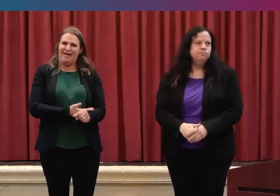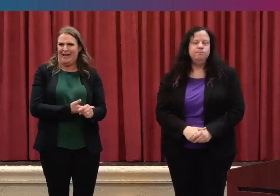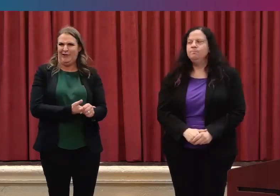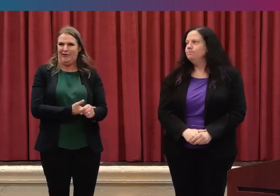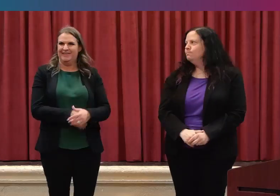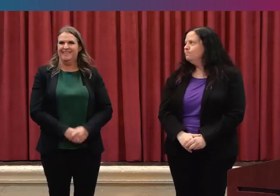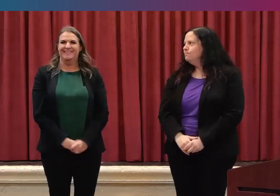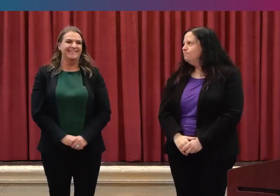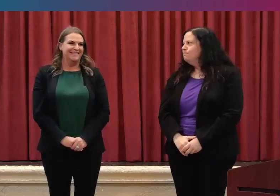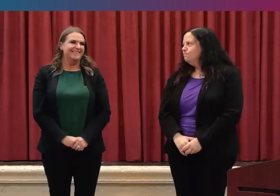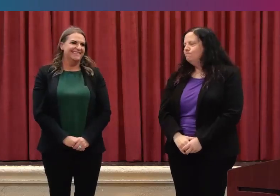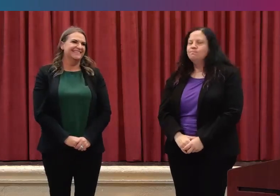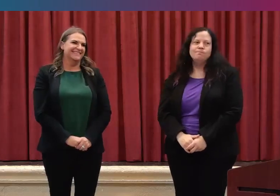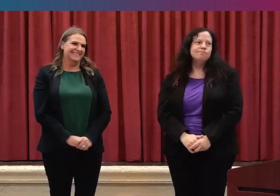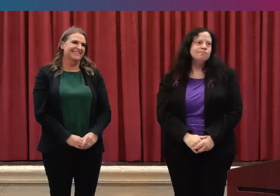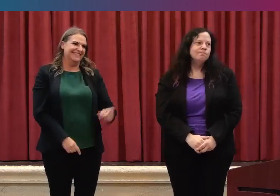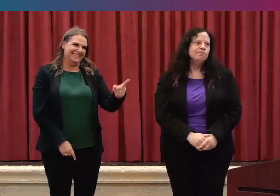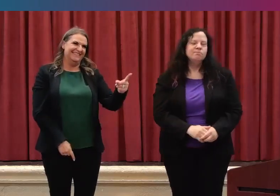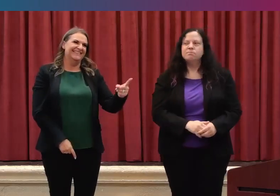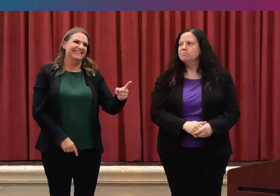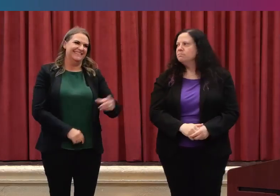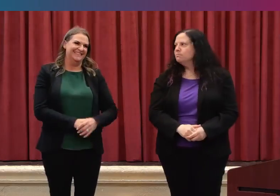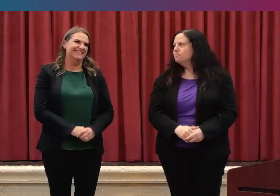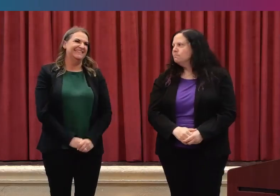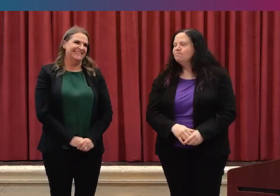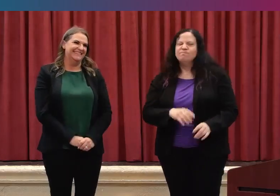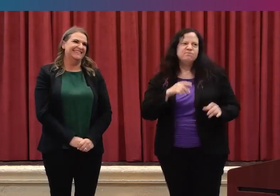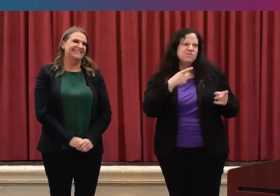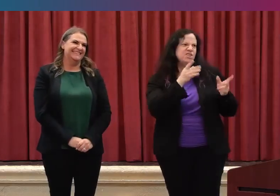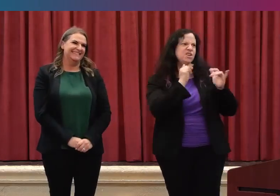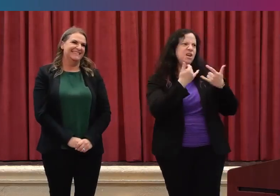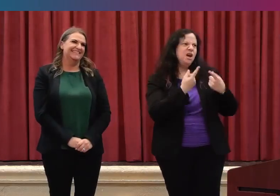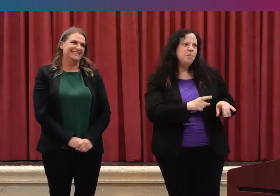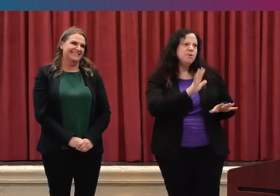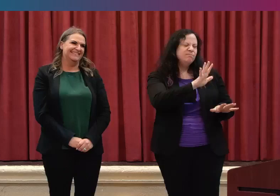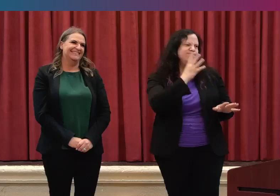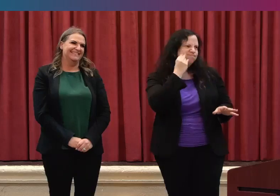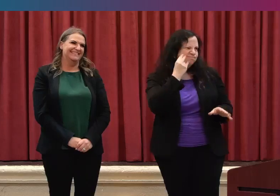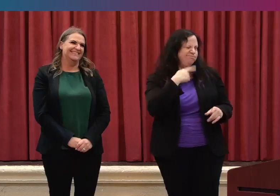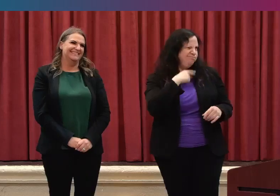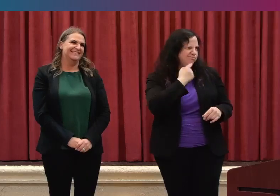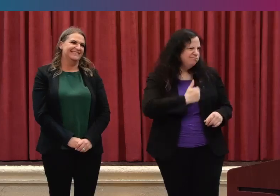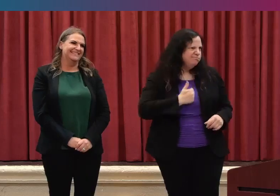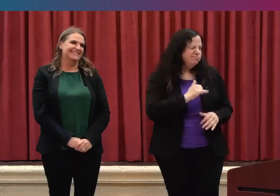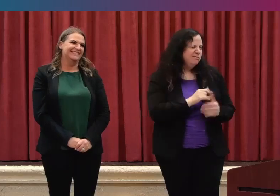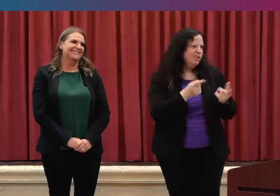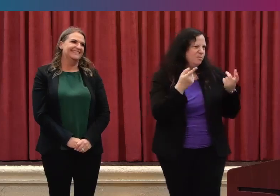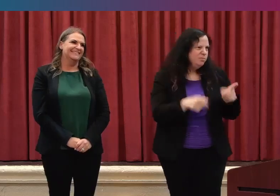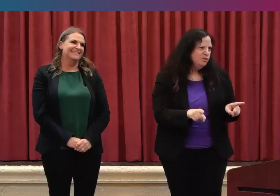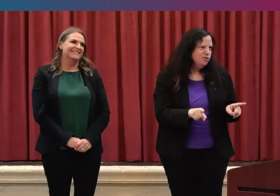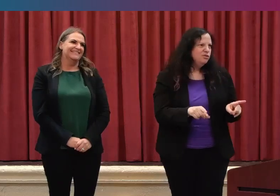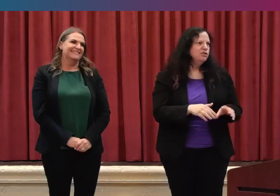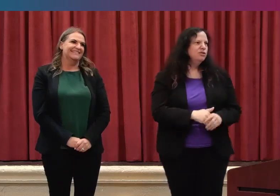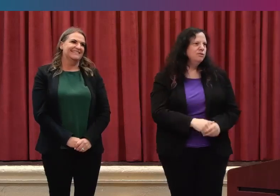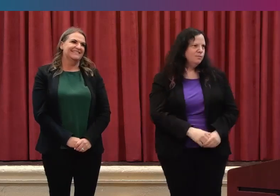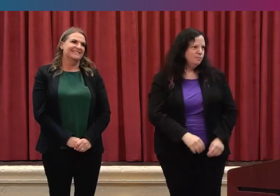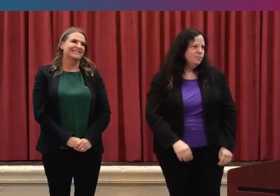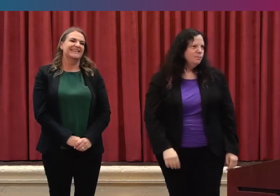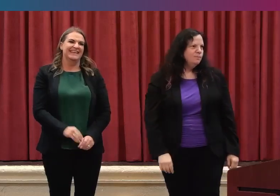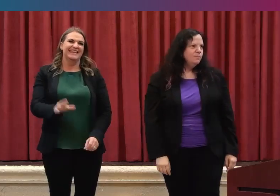There was one interpreter that I decided not to work with anymore because of the lack of communication during an event. I'm sorry you had